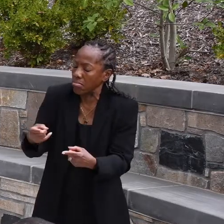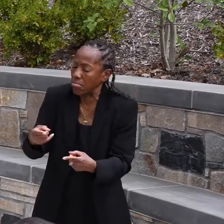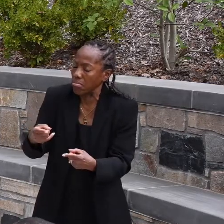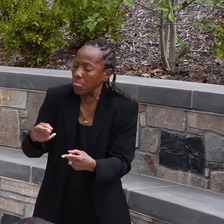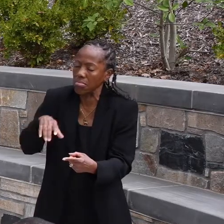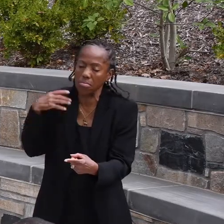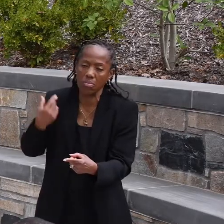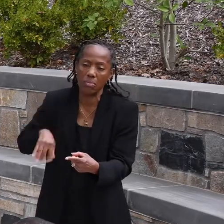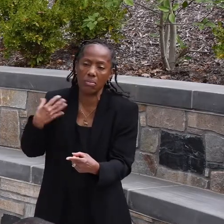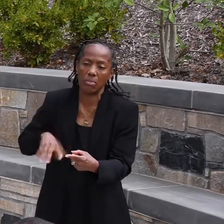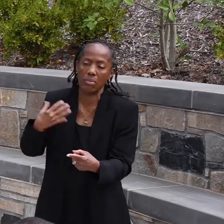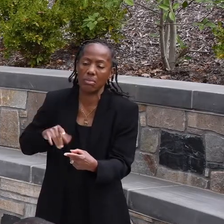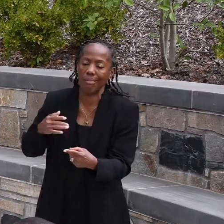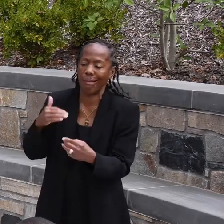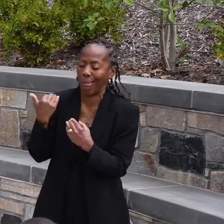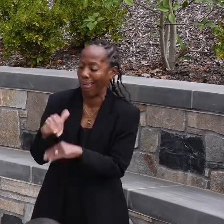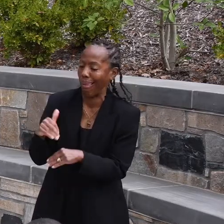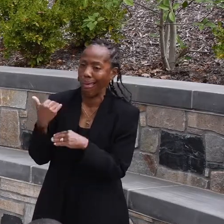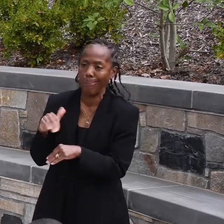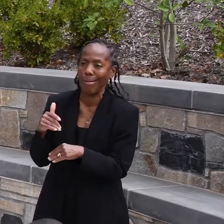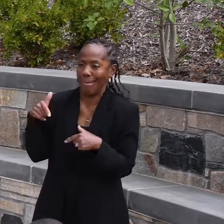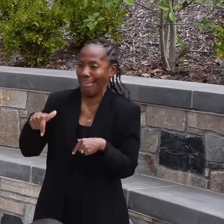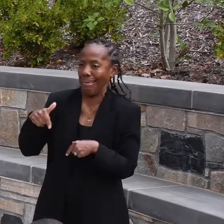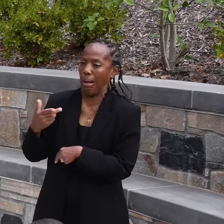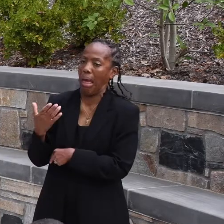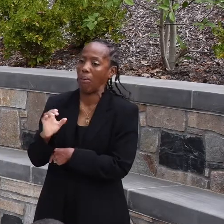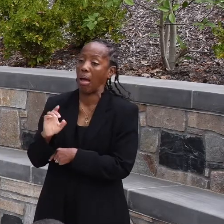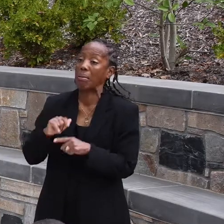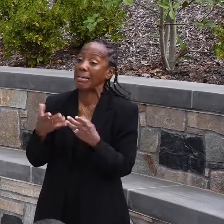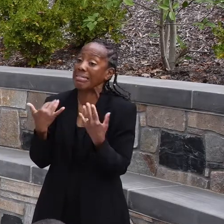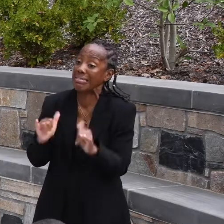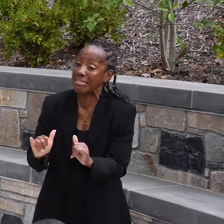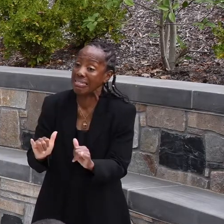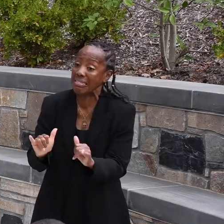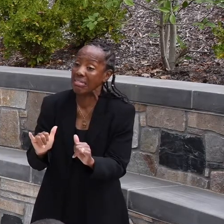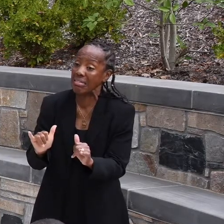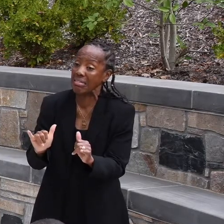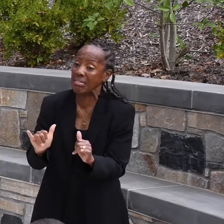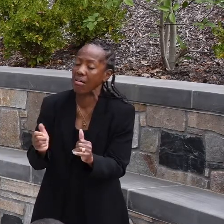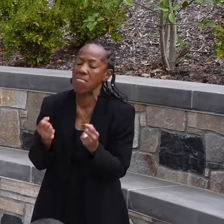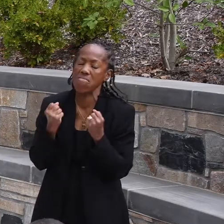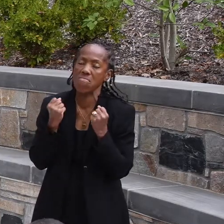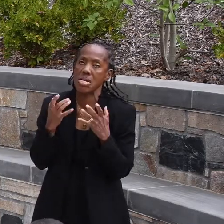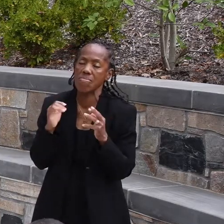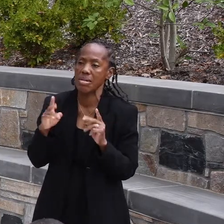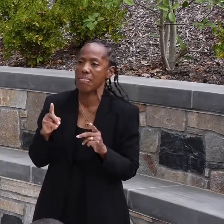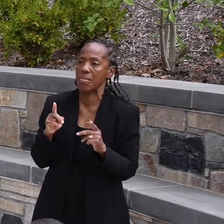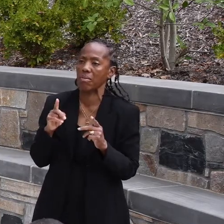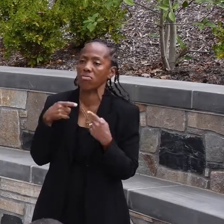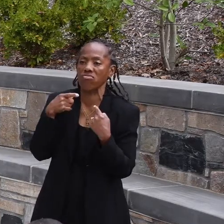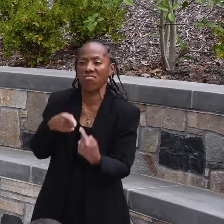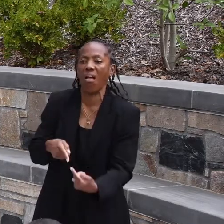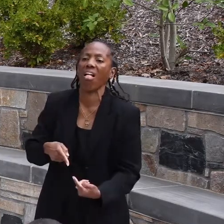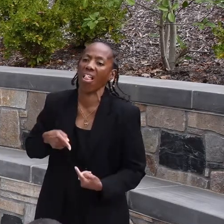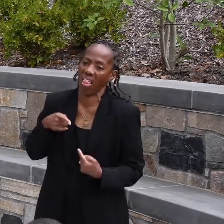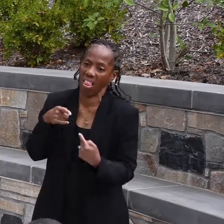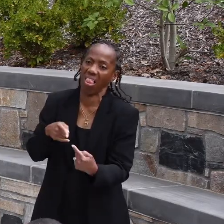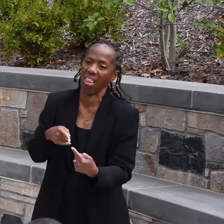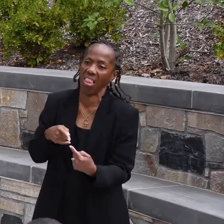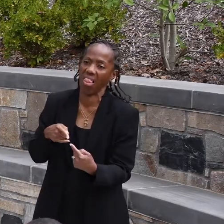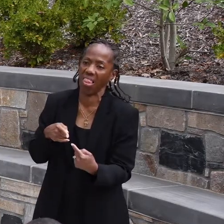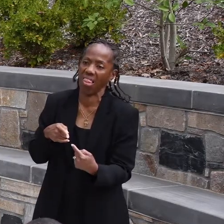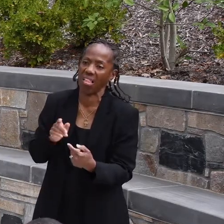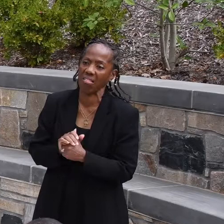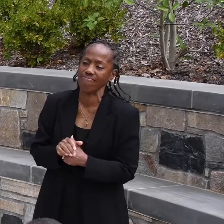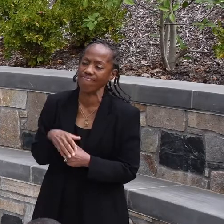to be extremely limited in Howard County, and yet we have hundreds of people struggling with